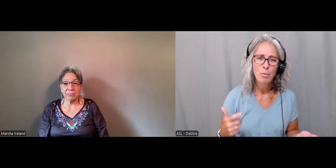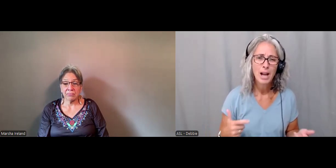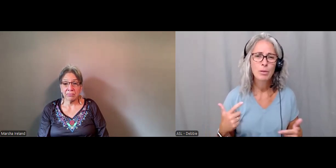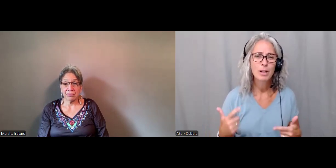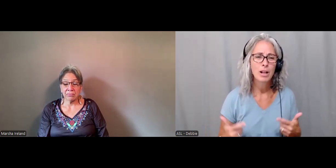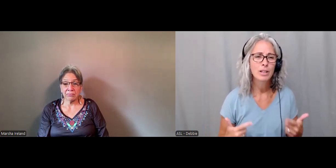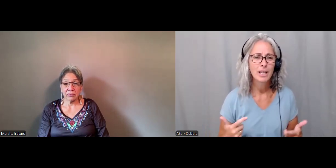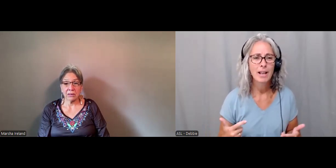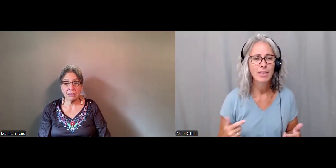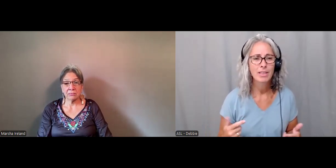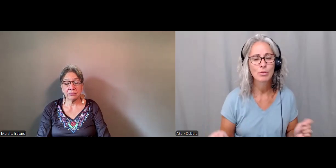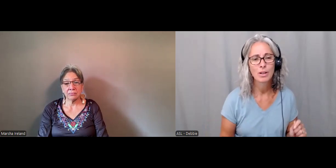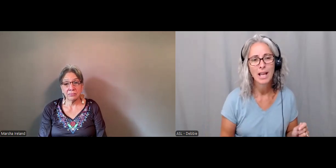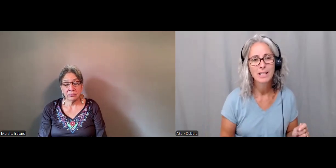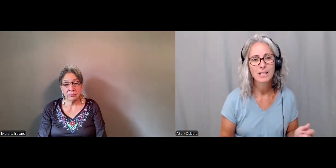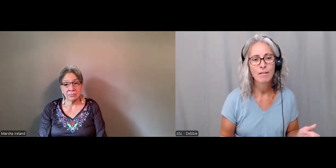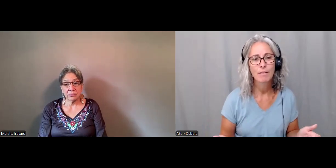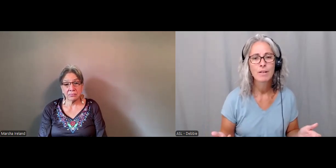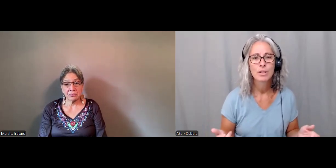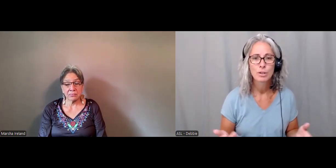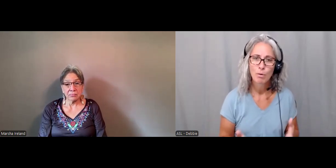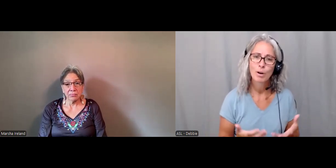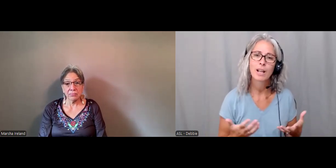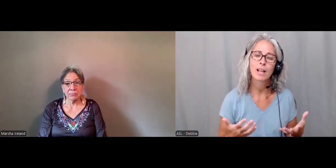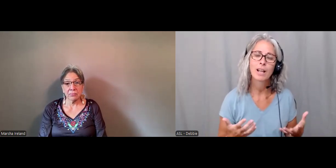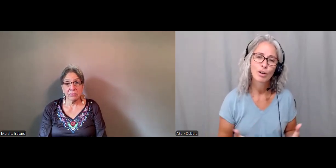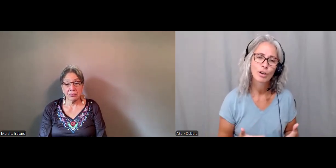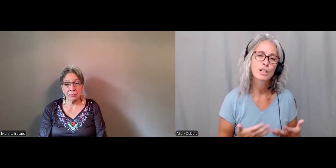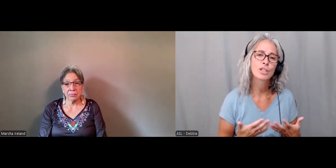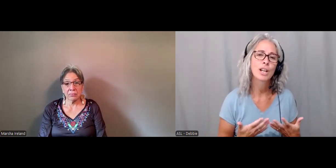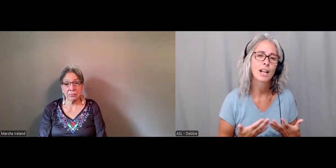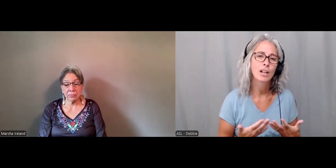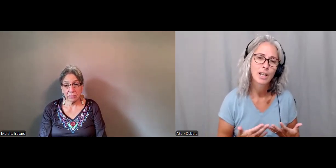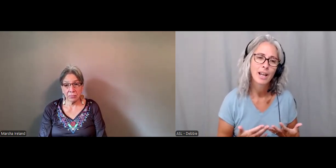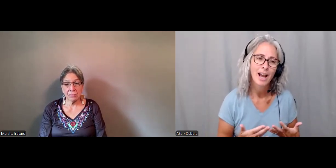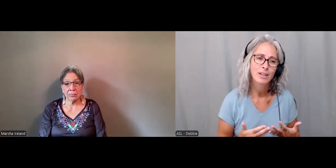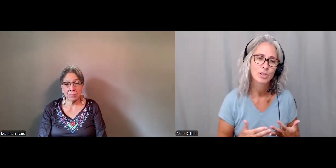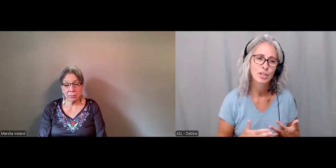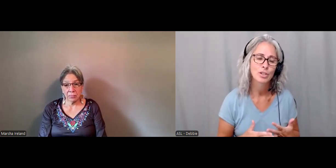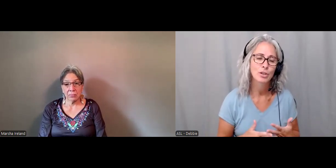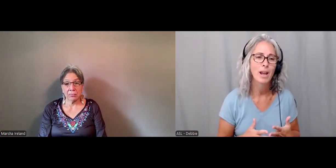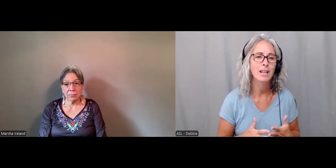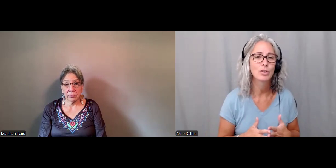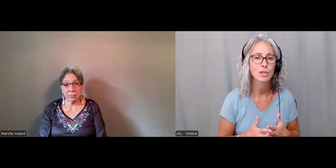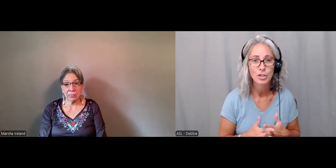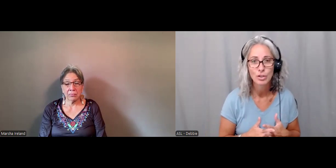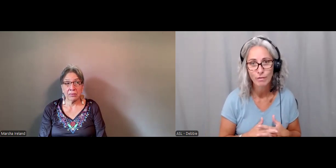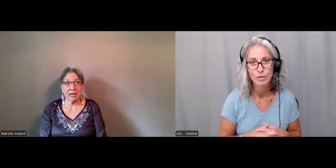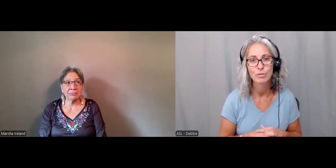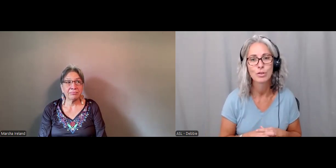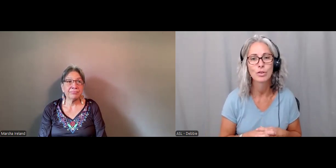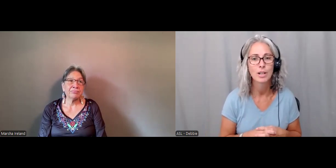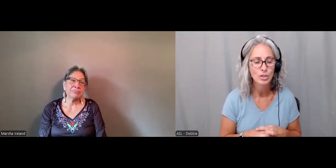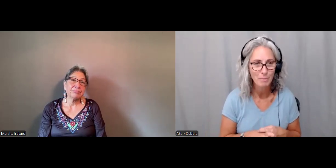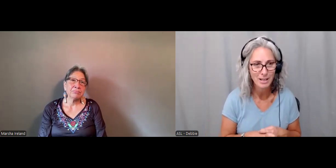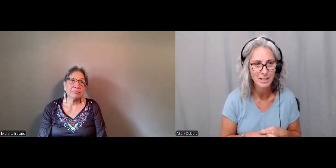Again, why are we not looking at this through a lens of supporting and encouraging and looking at traditional ways, traditional